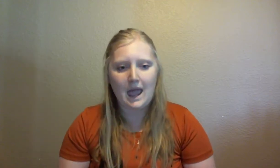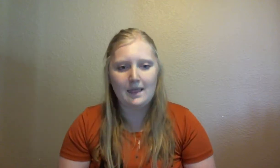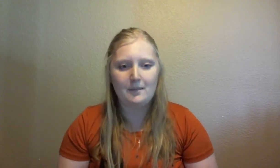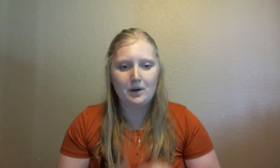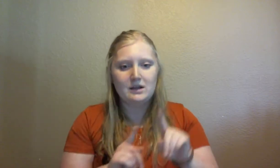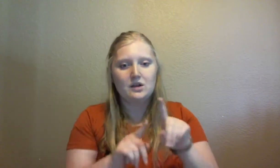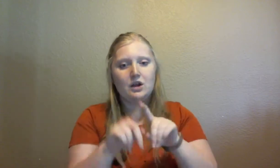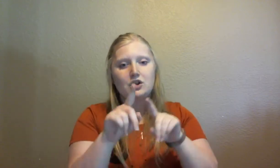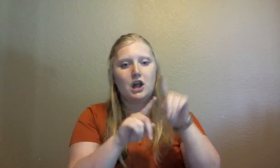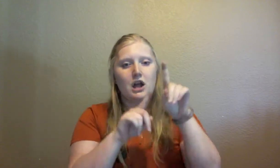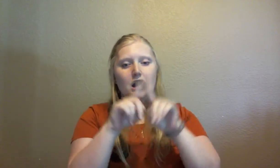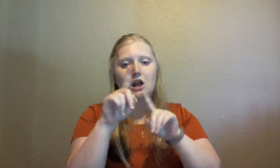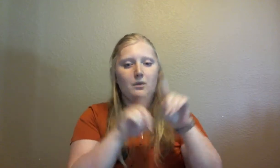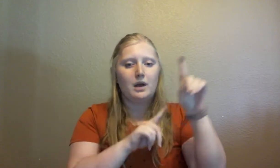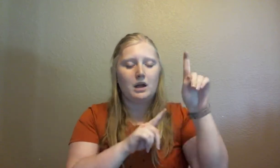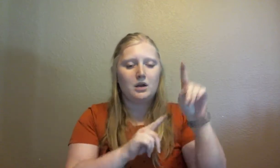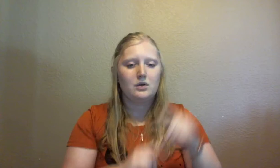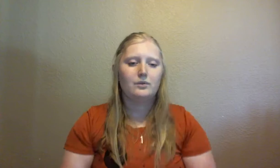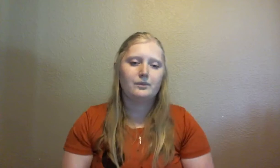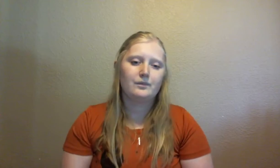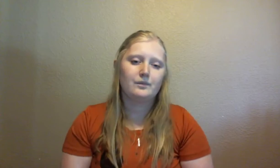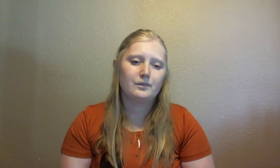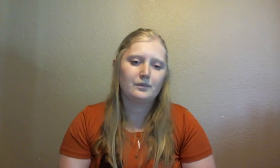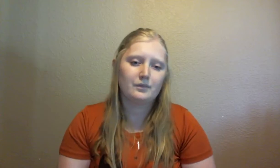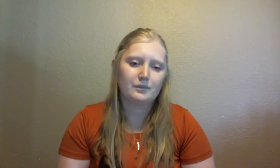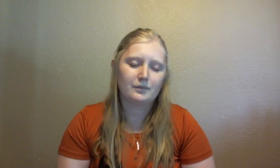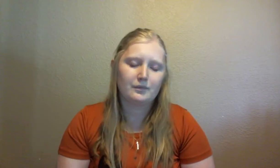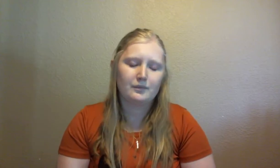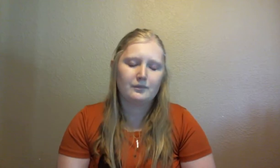and the bright stars shine all around.